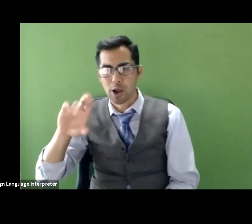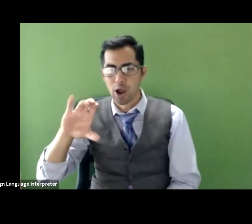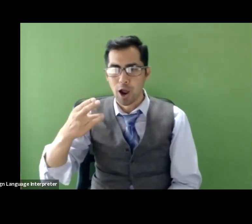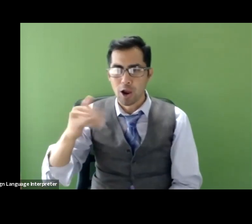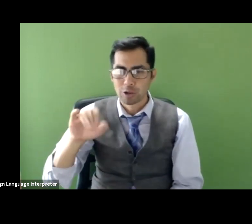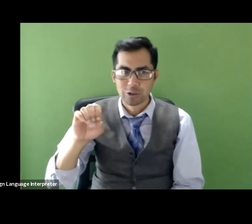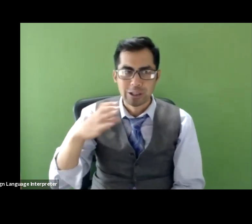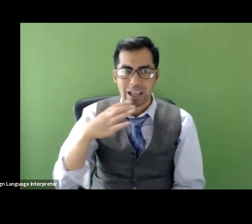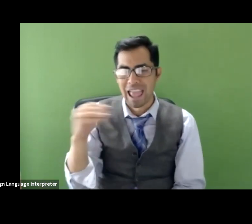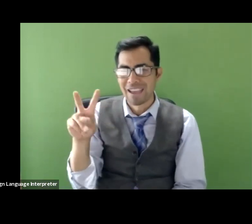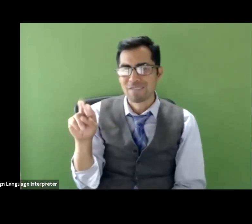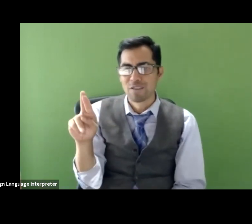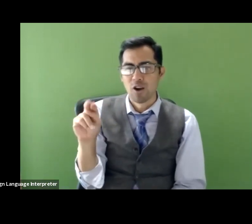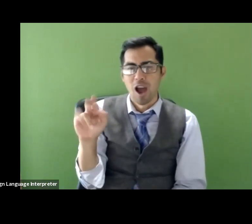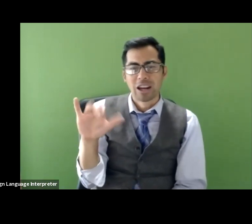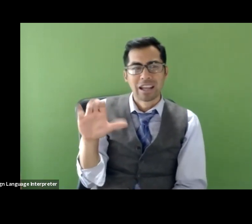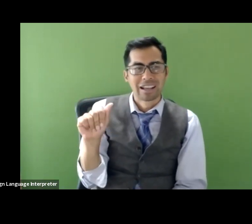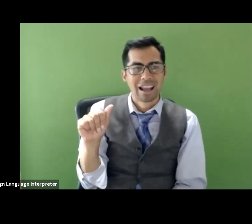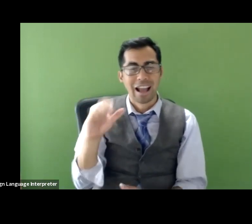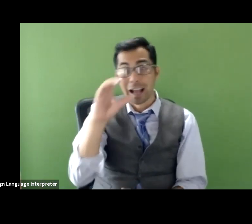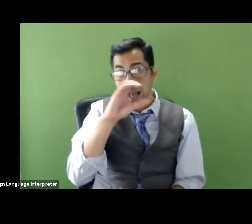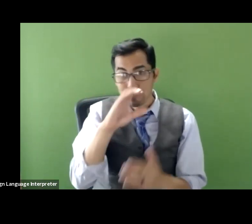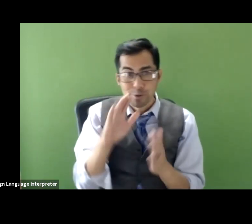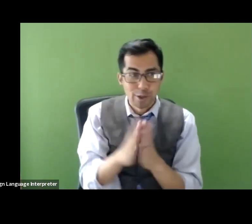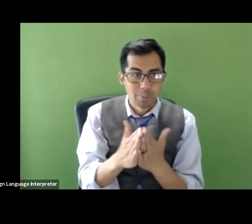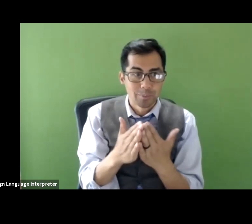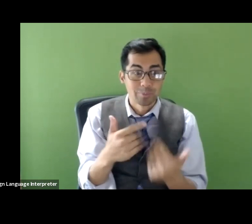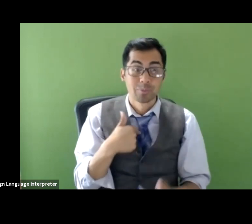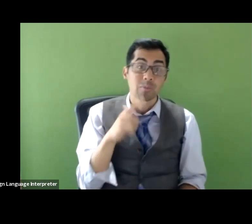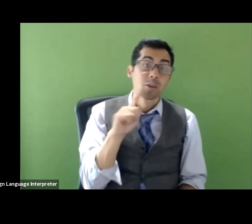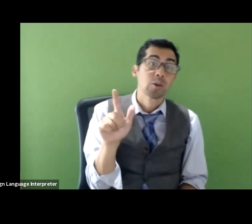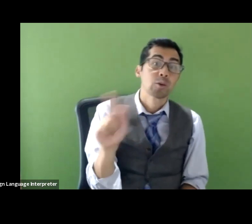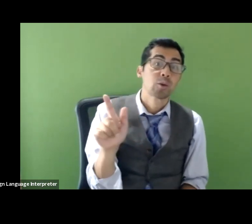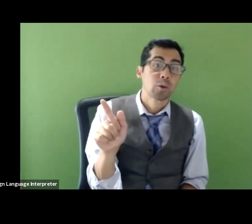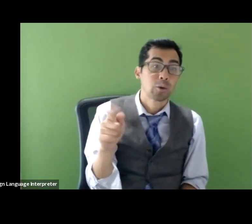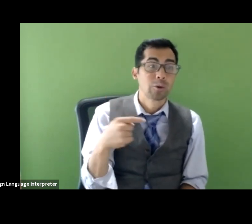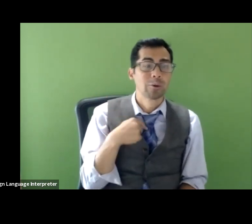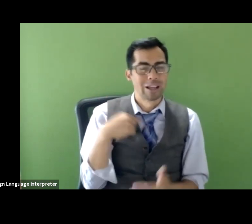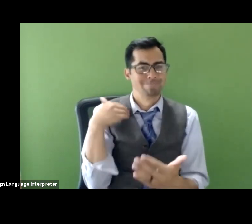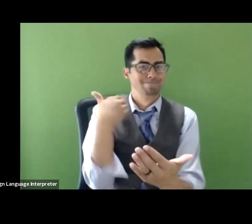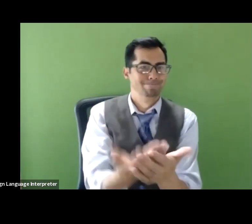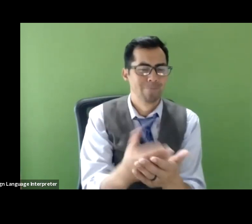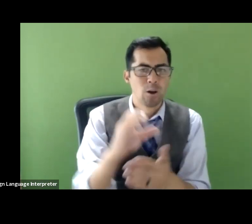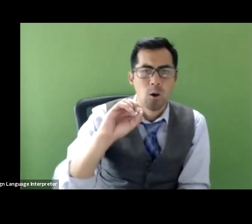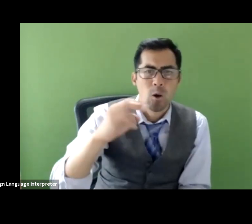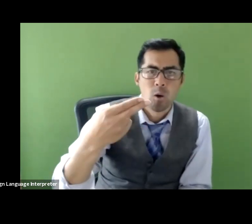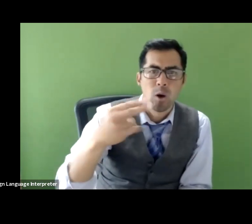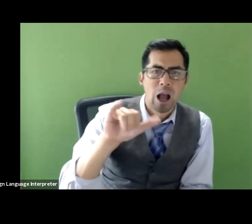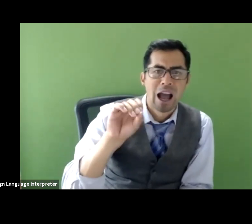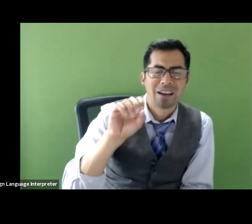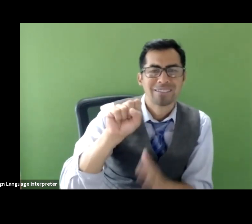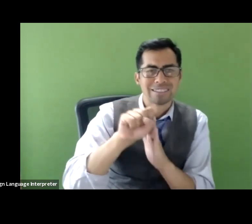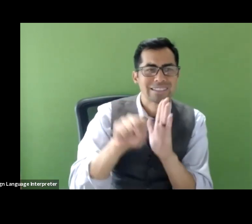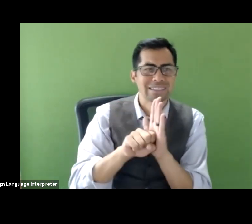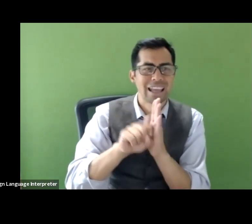Veronica comic books. At age 21, I came to The Ohio State University to get a grad degree